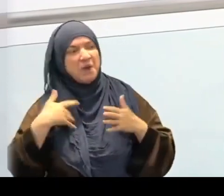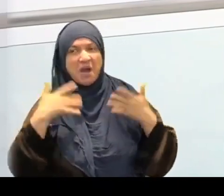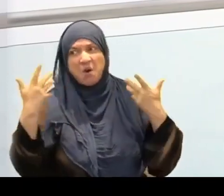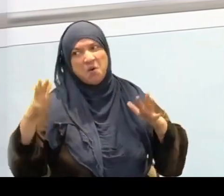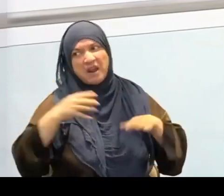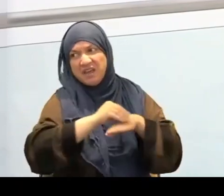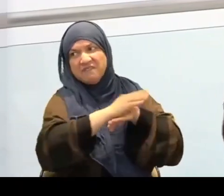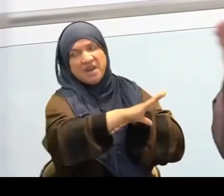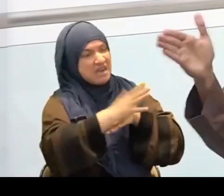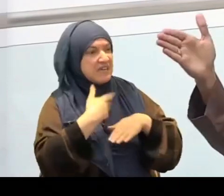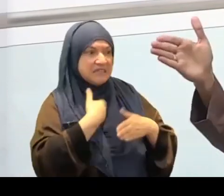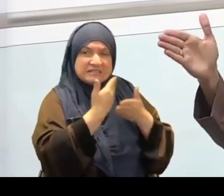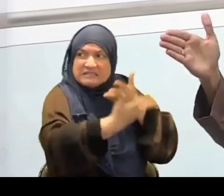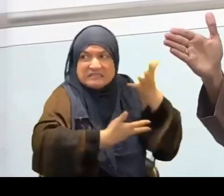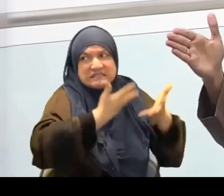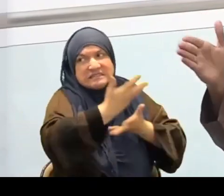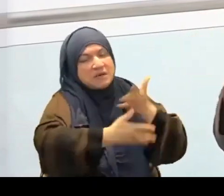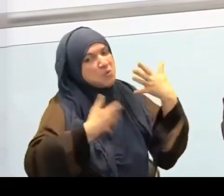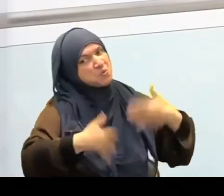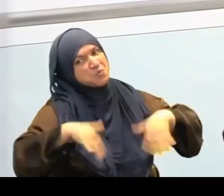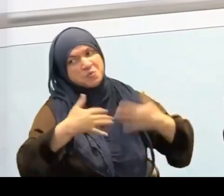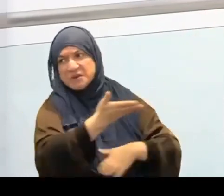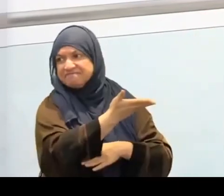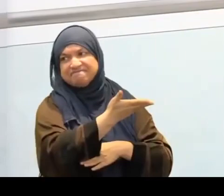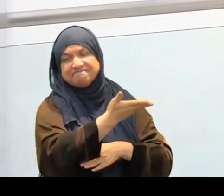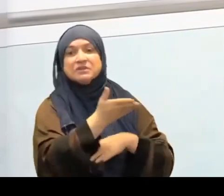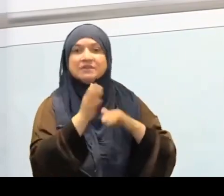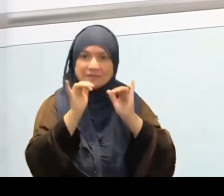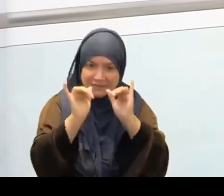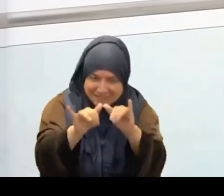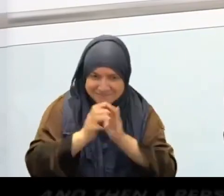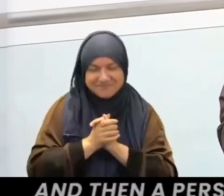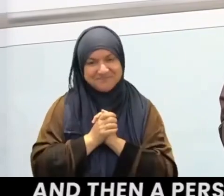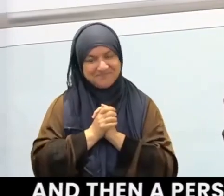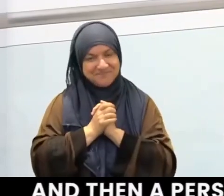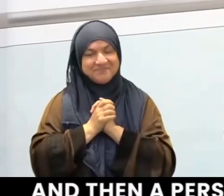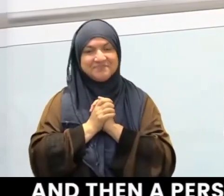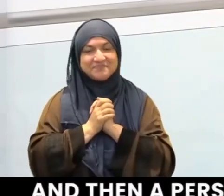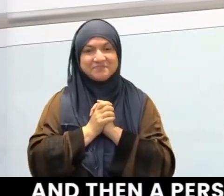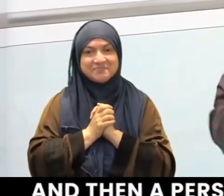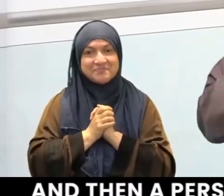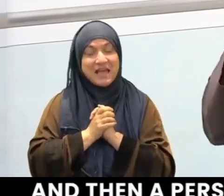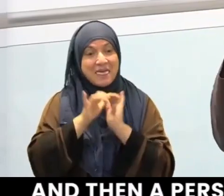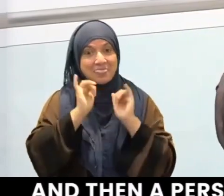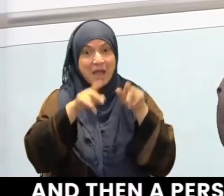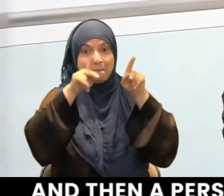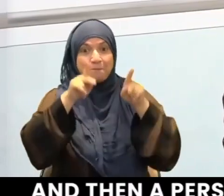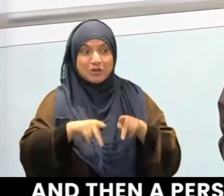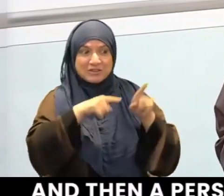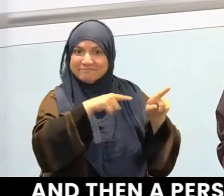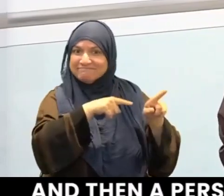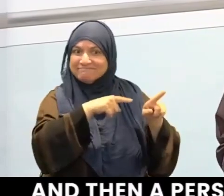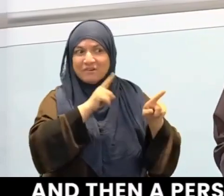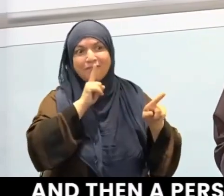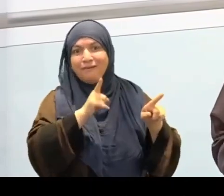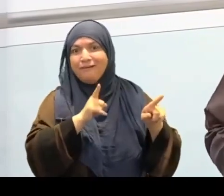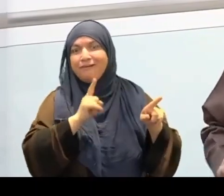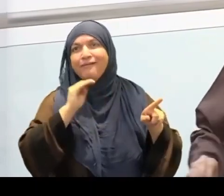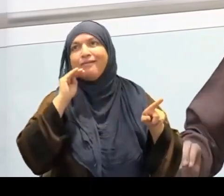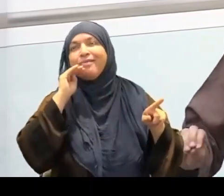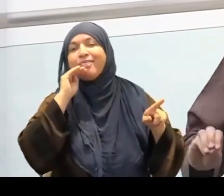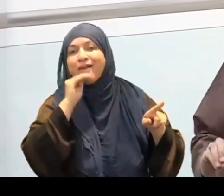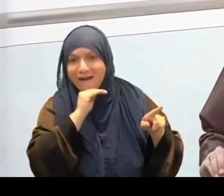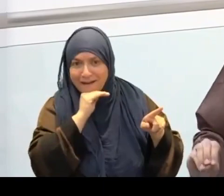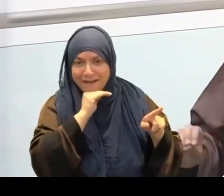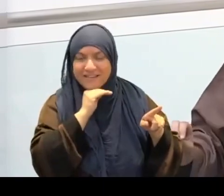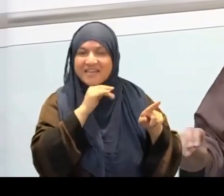hadith, al-kadhib to al-fujur, a person lies a lot, and then a person gets to a point where they become a compulsive liar, and